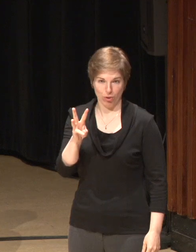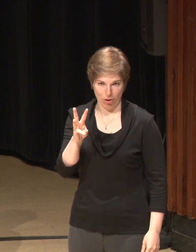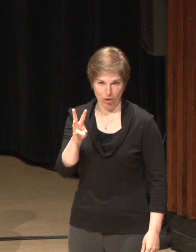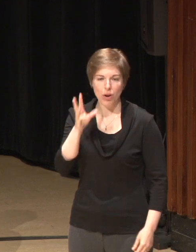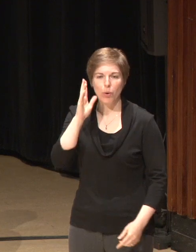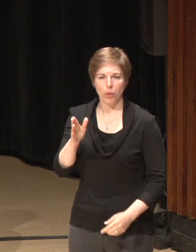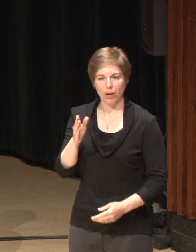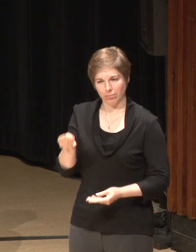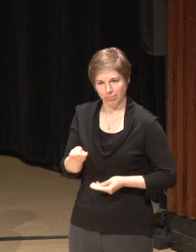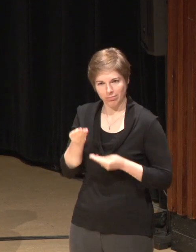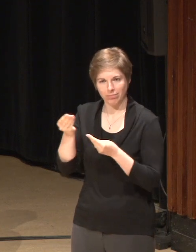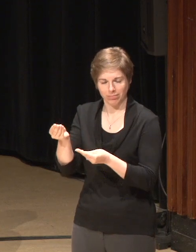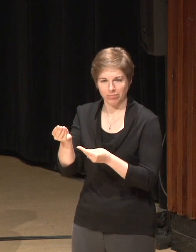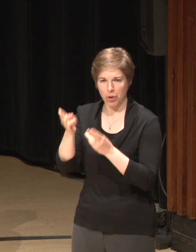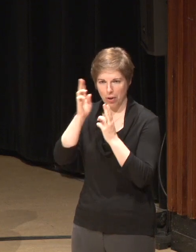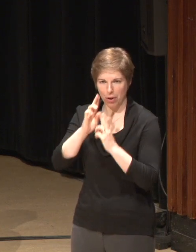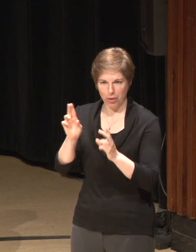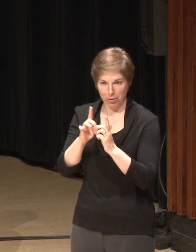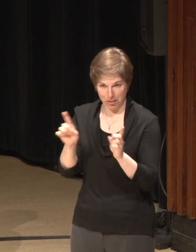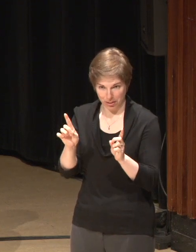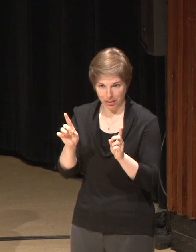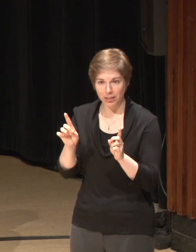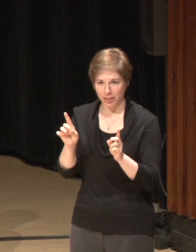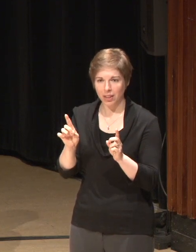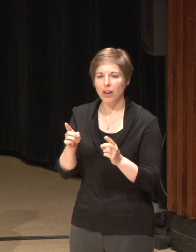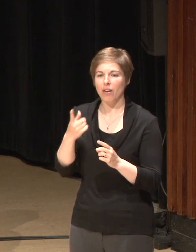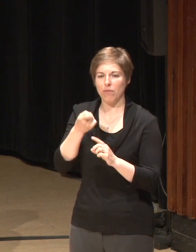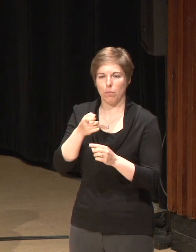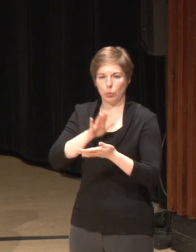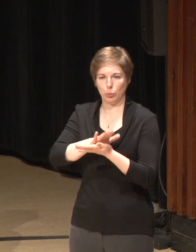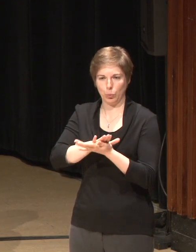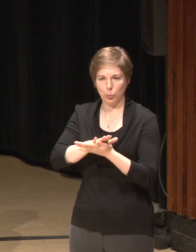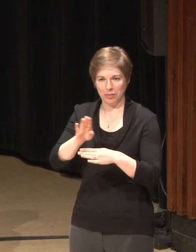Community College's School of Business.